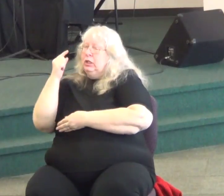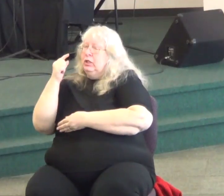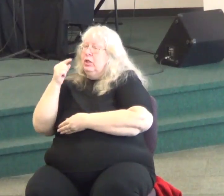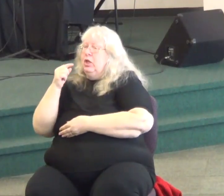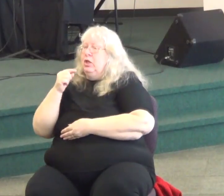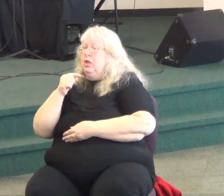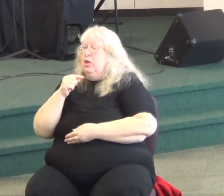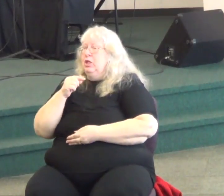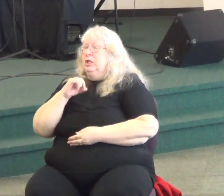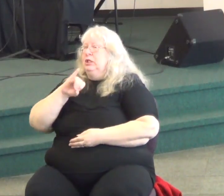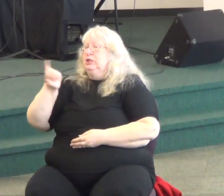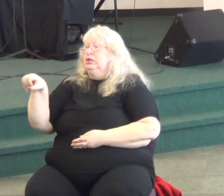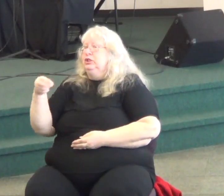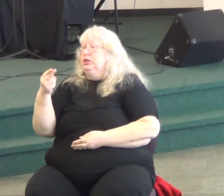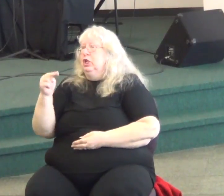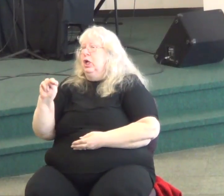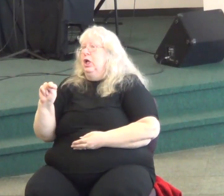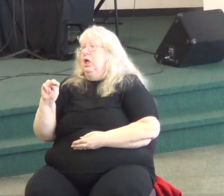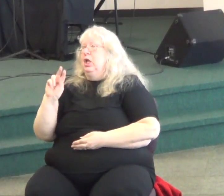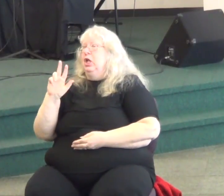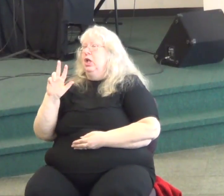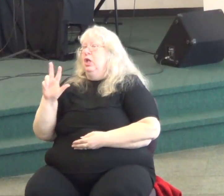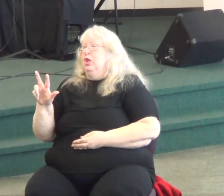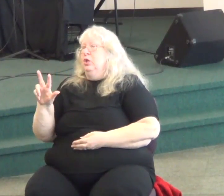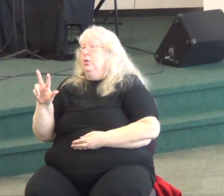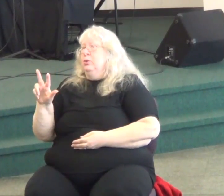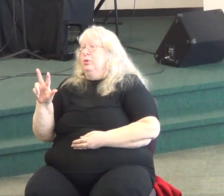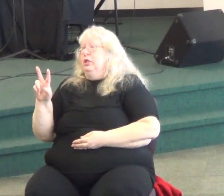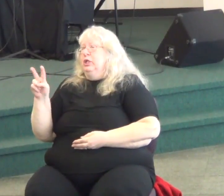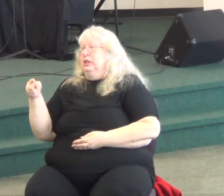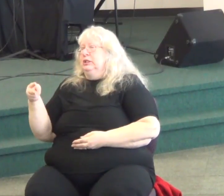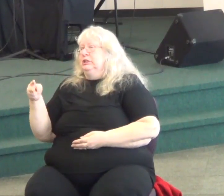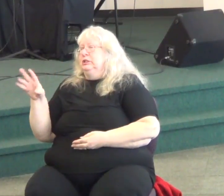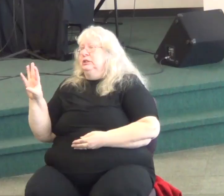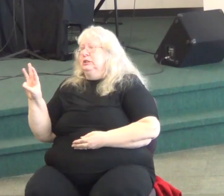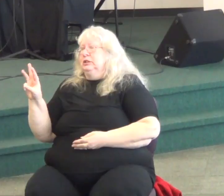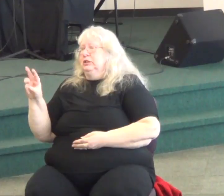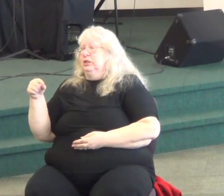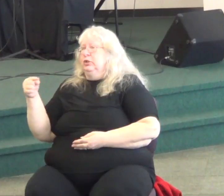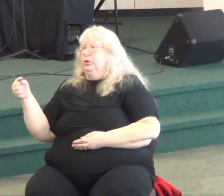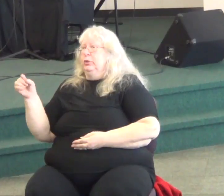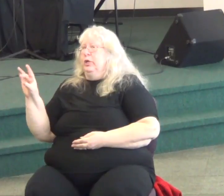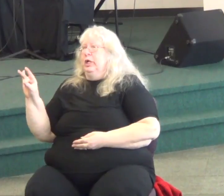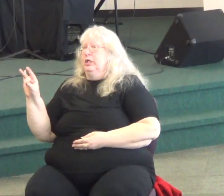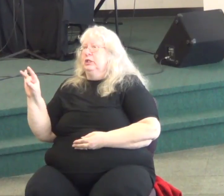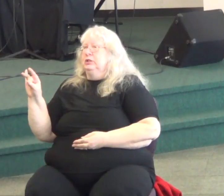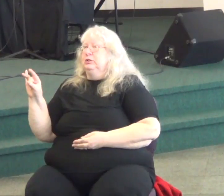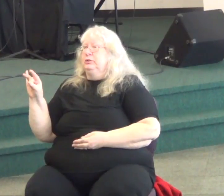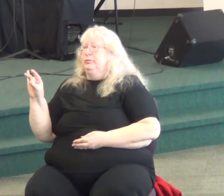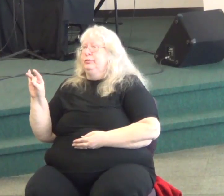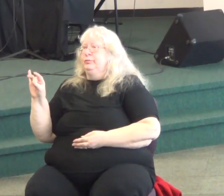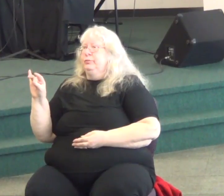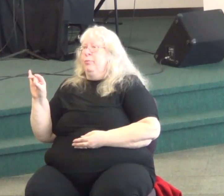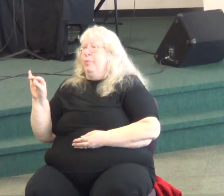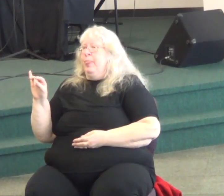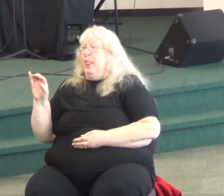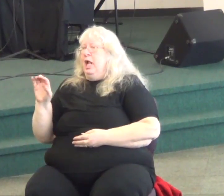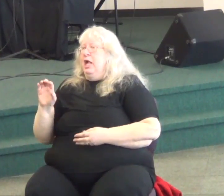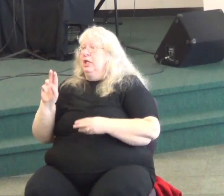John 3:16-18. And I did it out of the Message Bible. The Message Bible isn't used often. In fact, Pat didn't even have